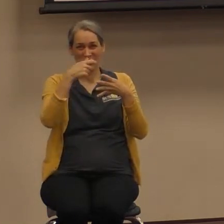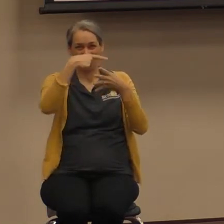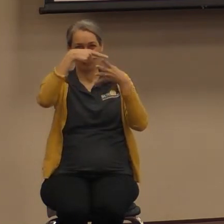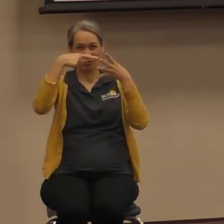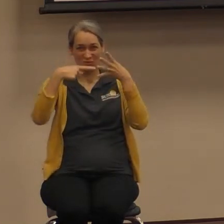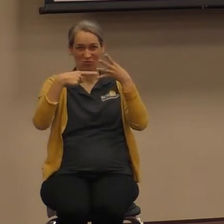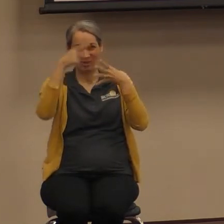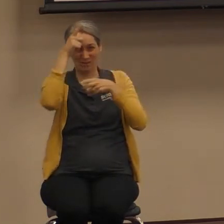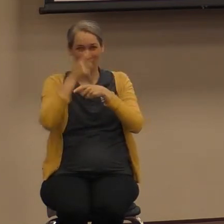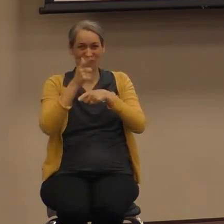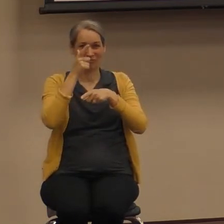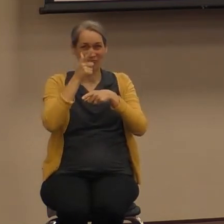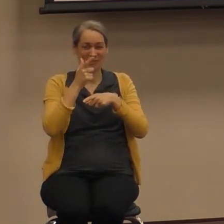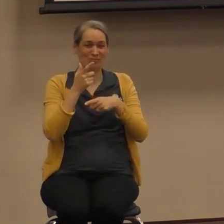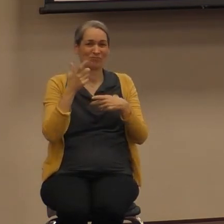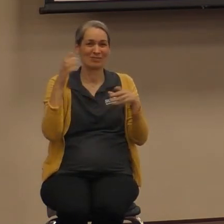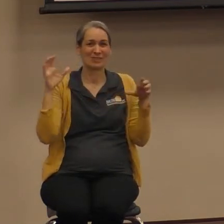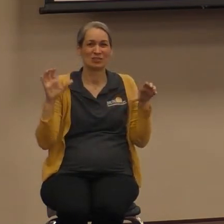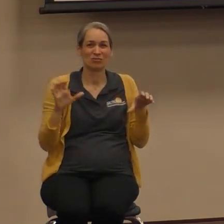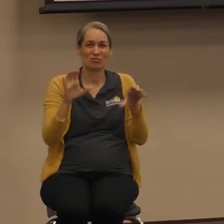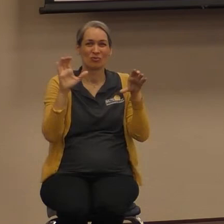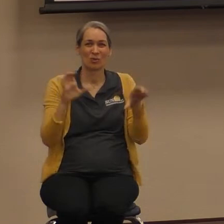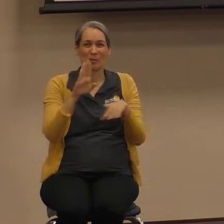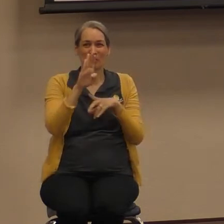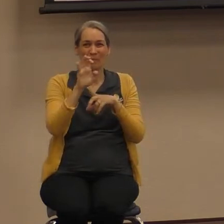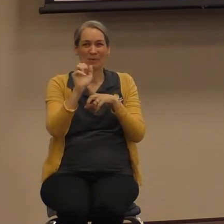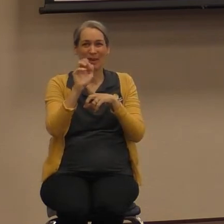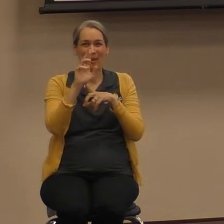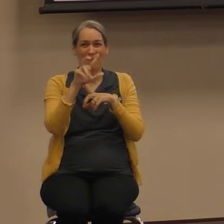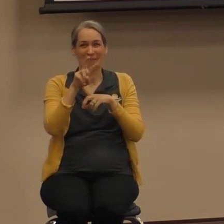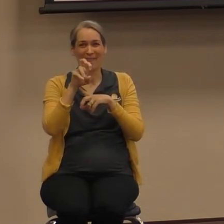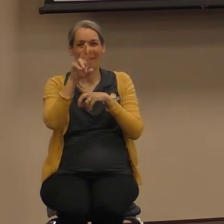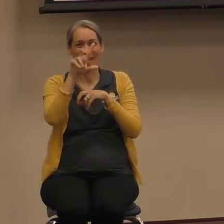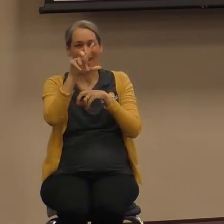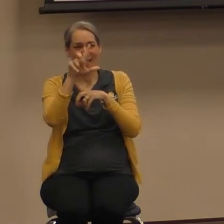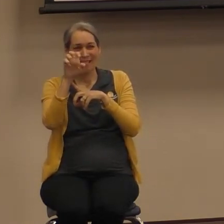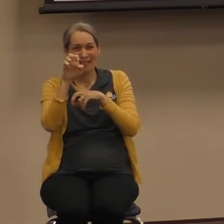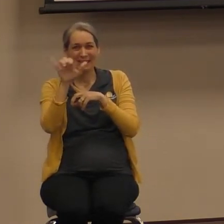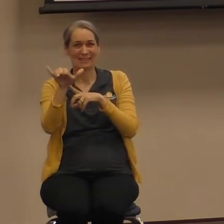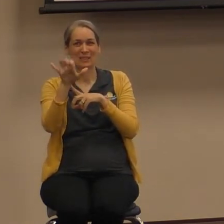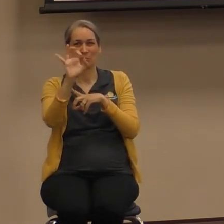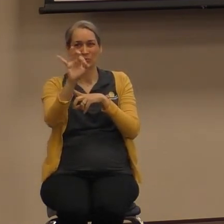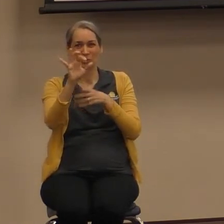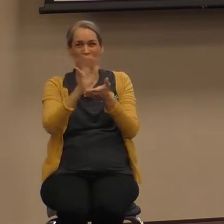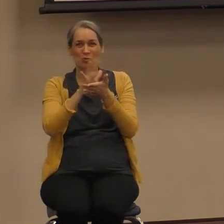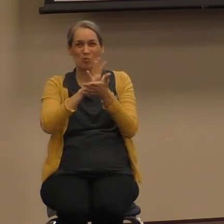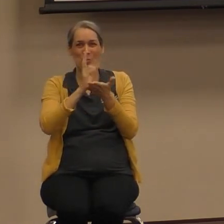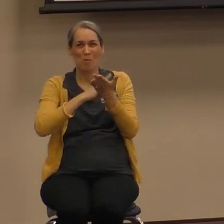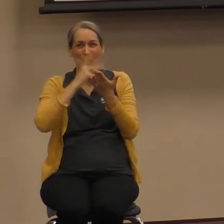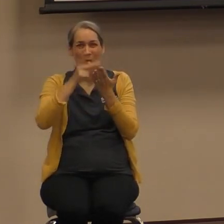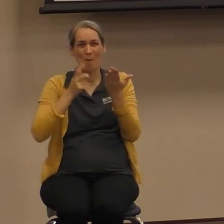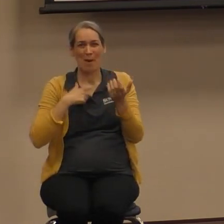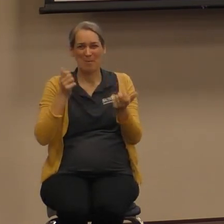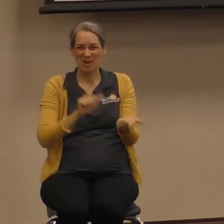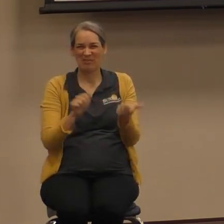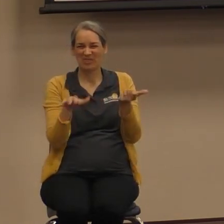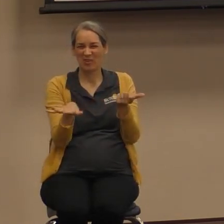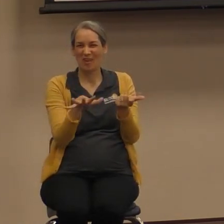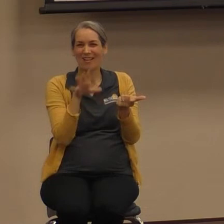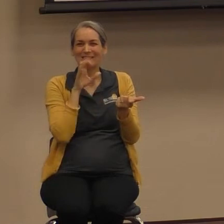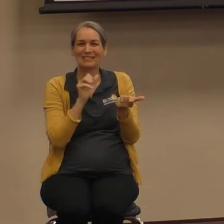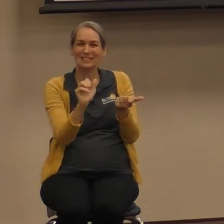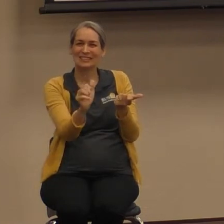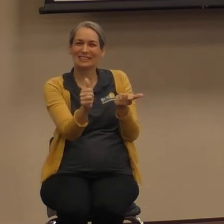I would eventually follow, but, baptized around the age of 10. At 12, I remember being in my